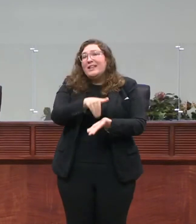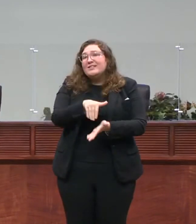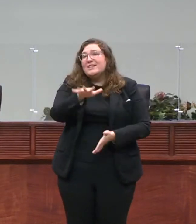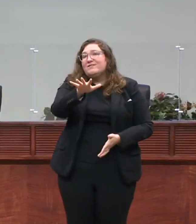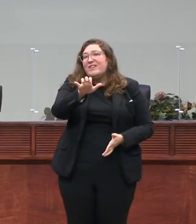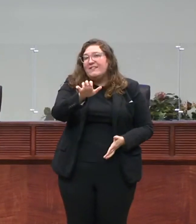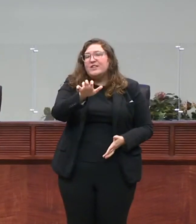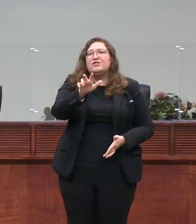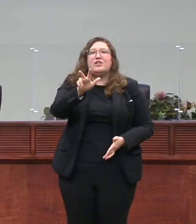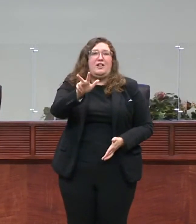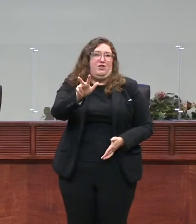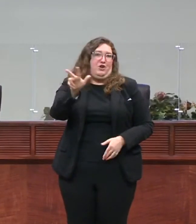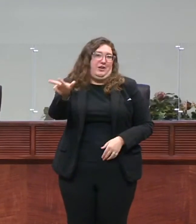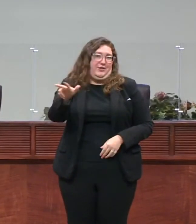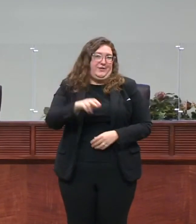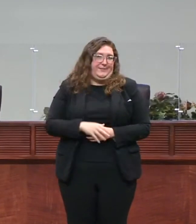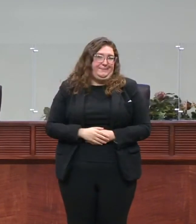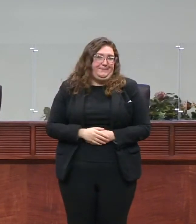1,533.